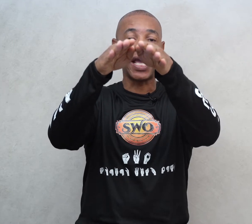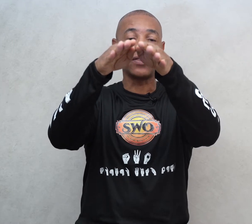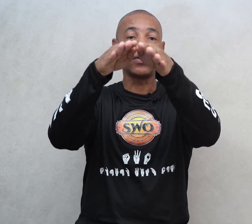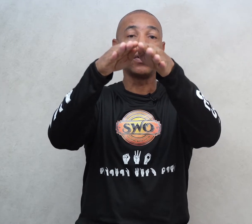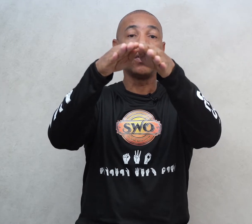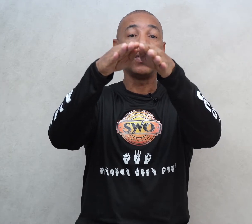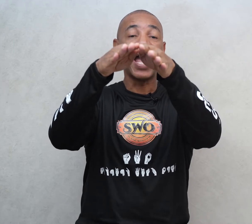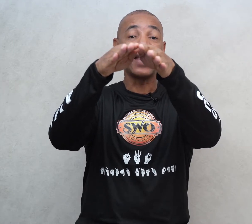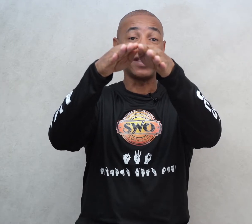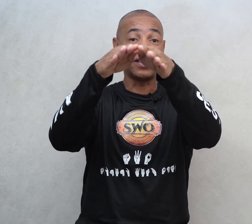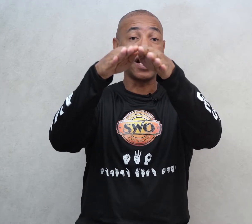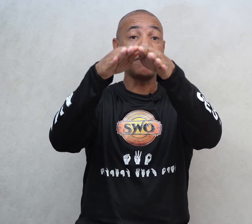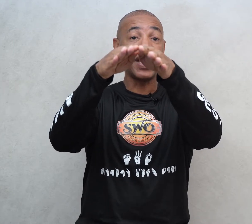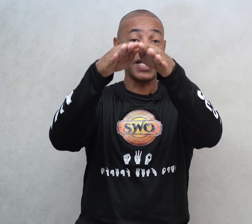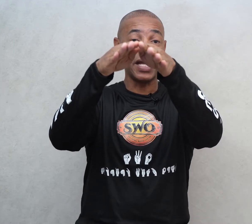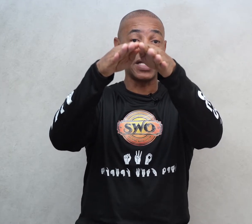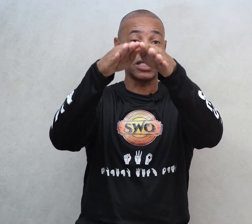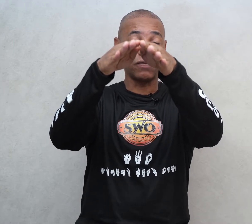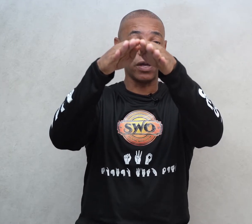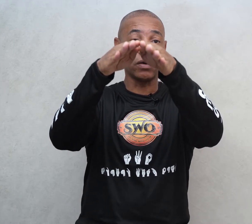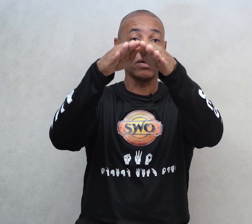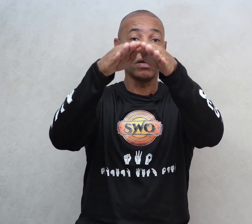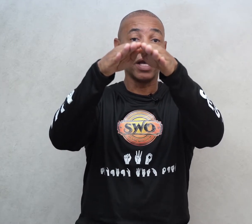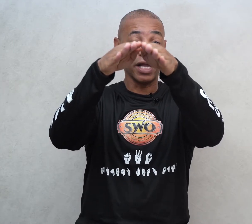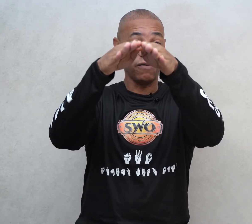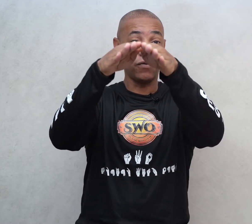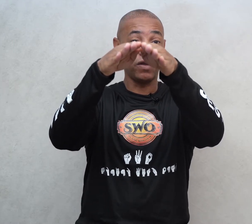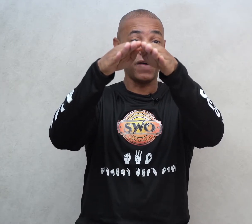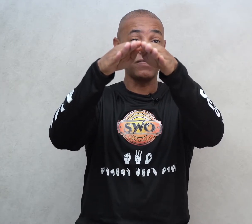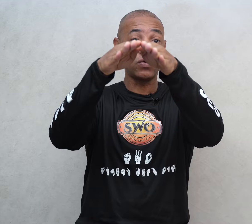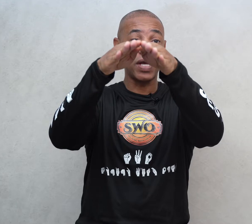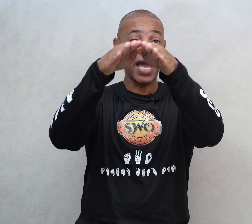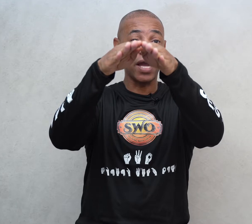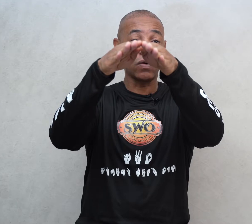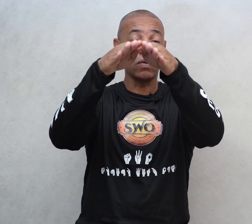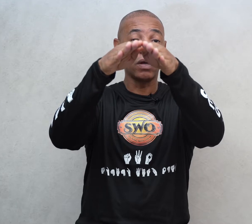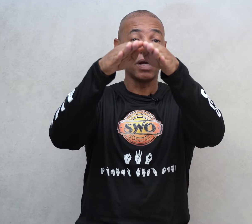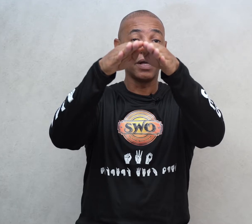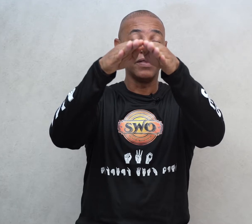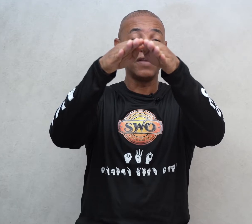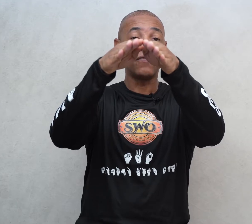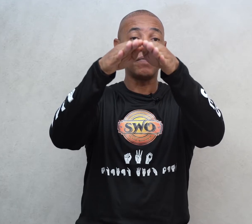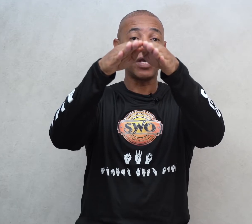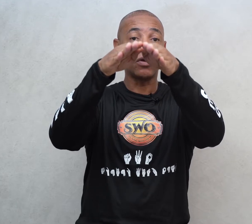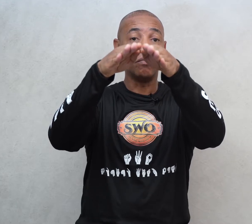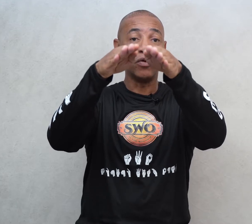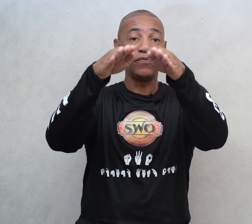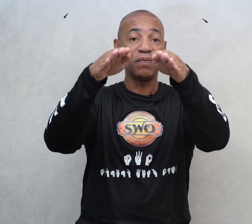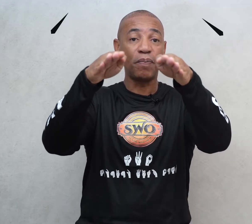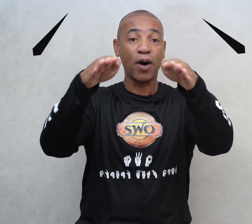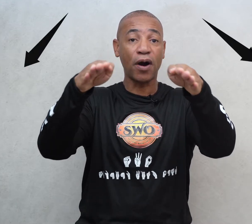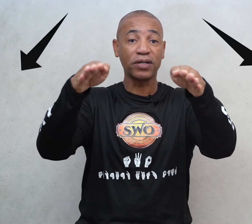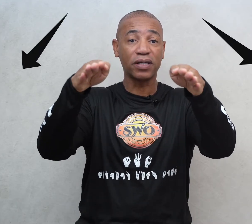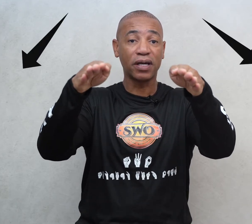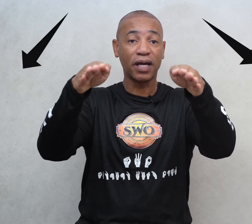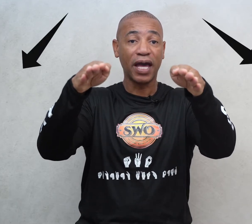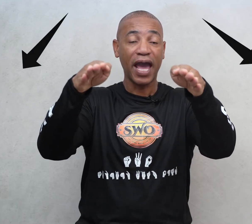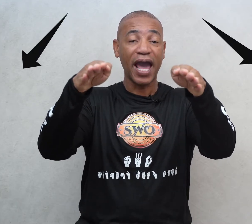together at the thumb and the index finger in a 45-degree angle. Then from here, move them apart, and